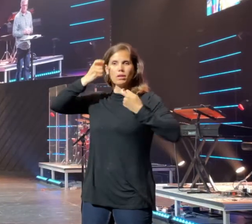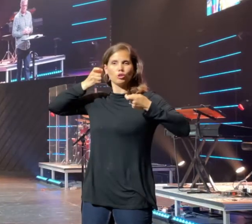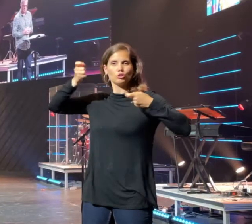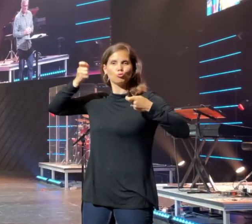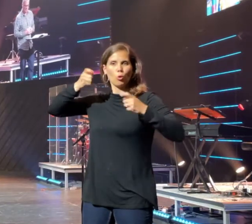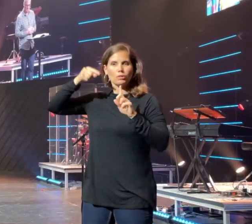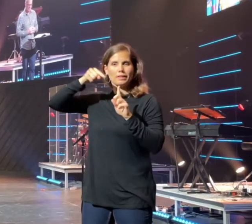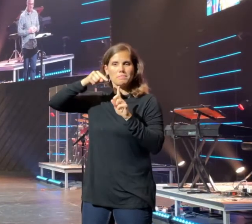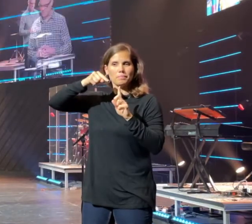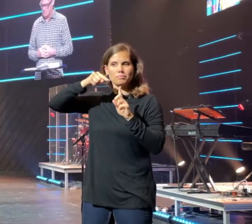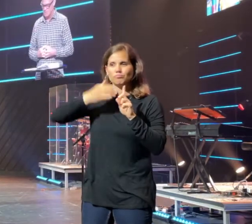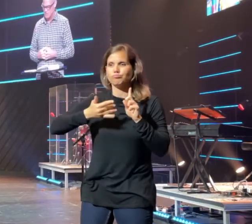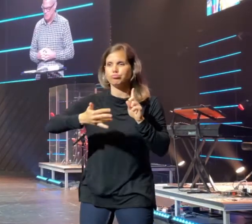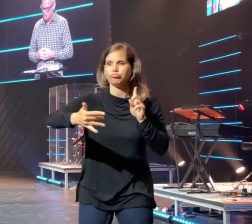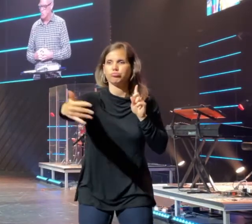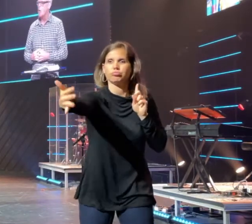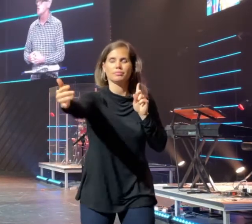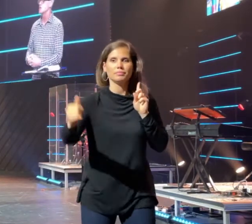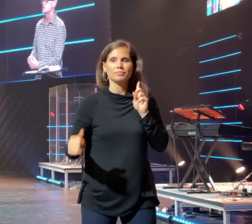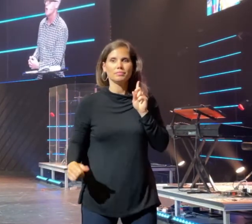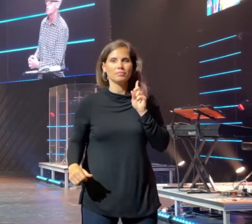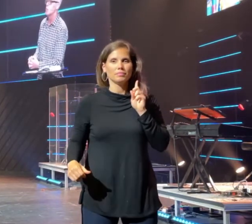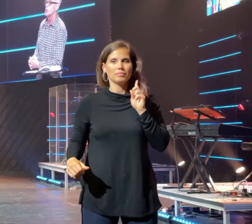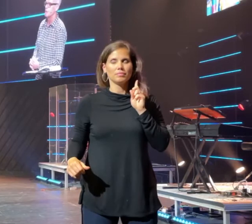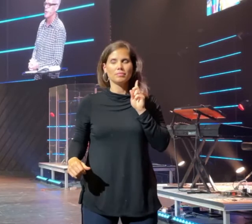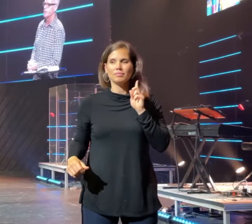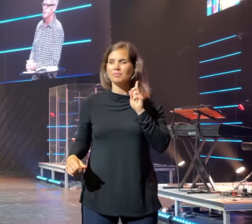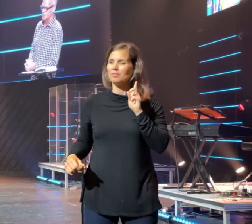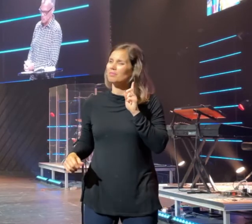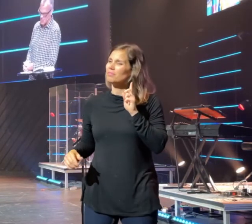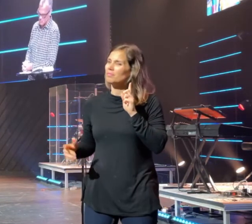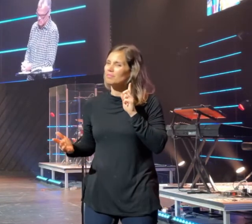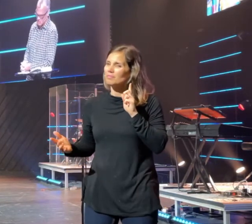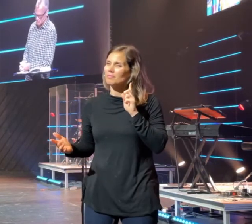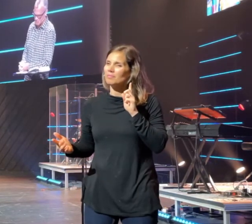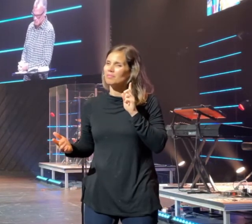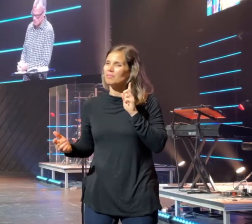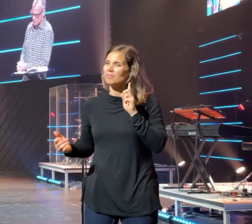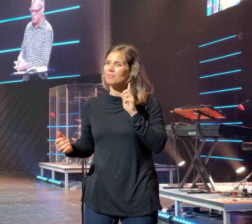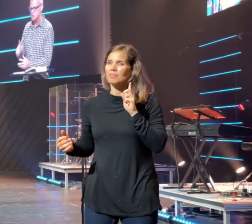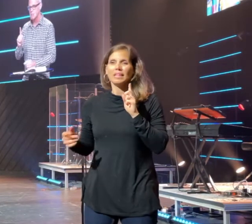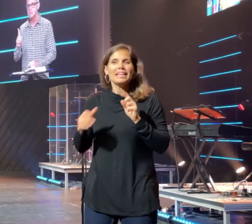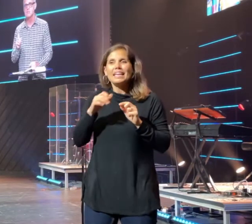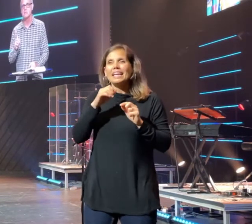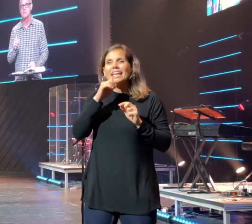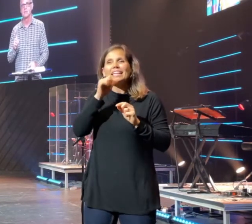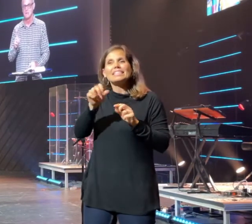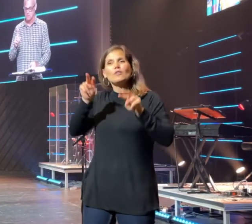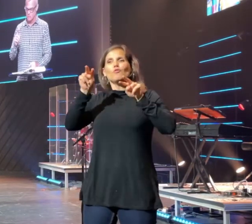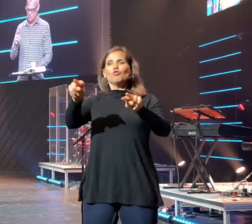his life. He no longer saw the world, right? It's a new way of seeing. Through his